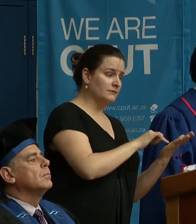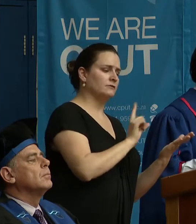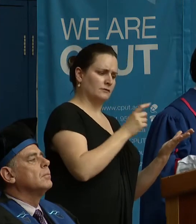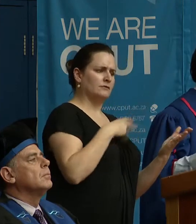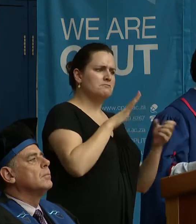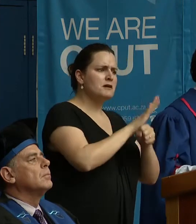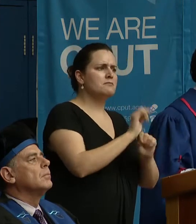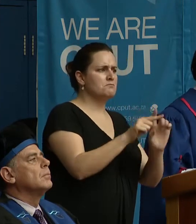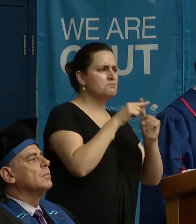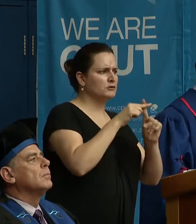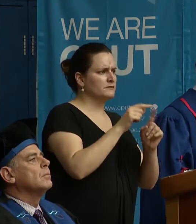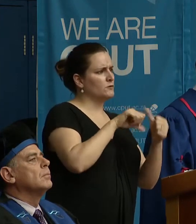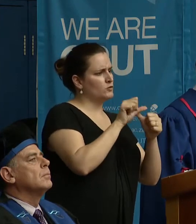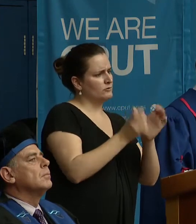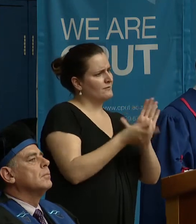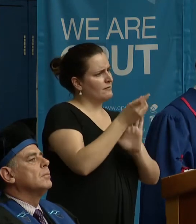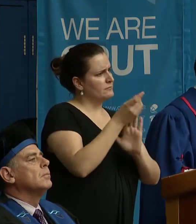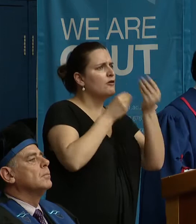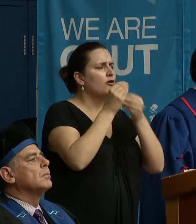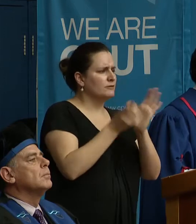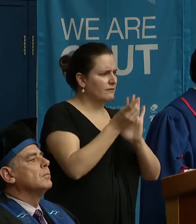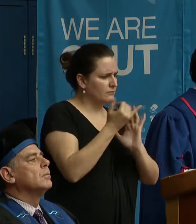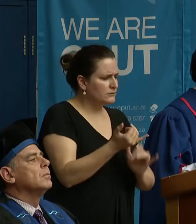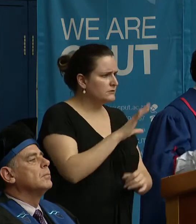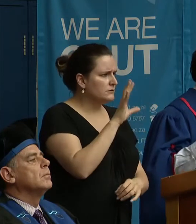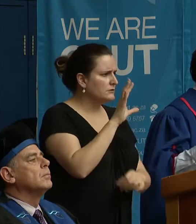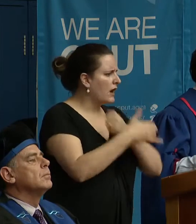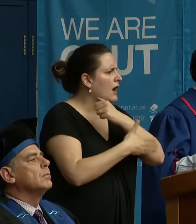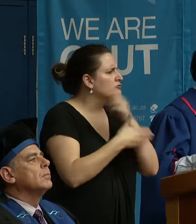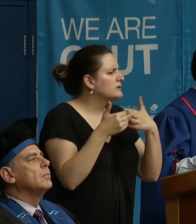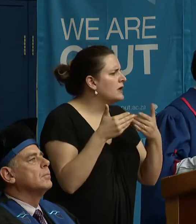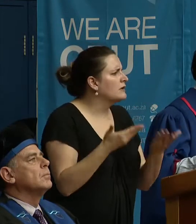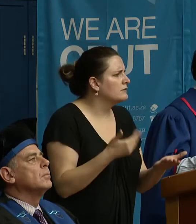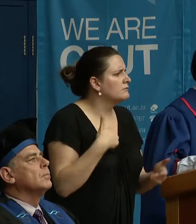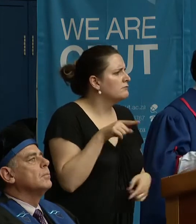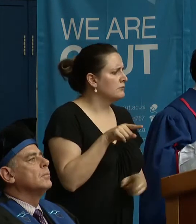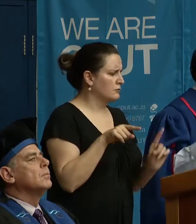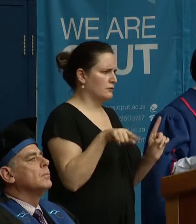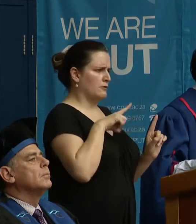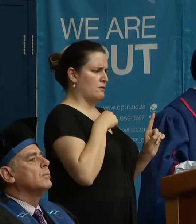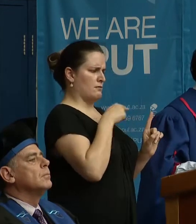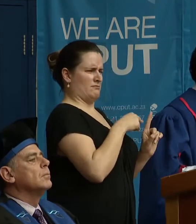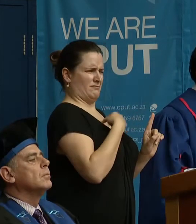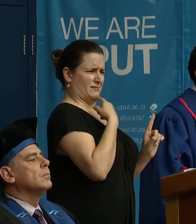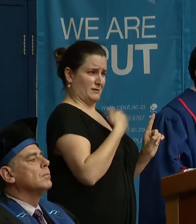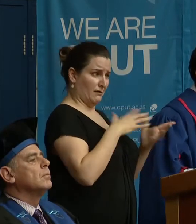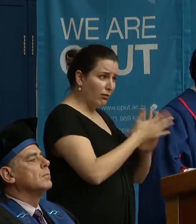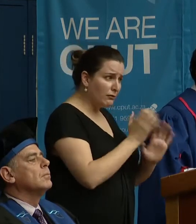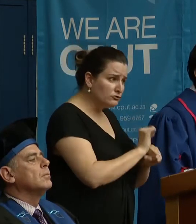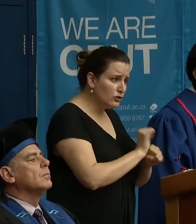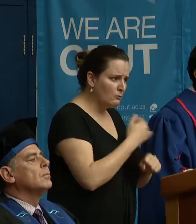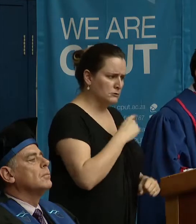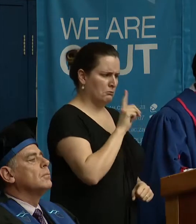on social and economic development of a country. So this concerned me, actually, because we always say that technology can grow